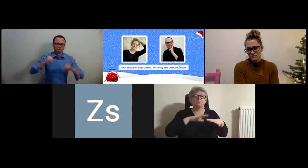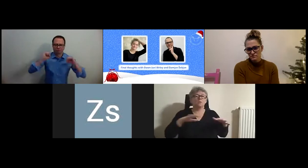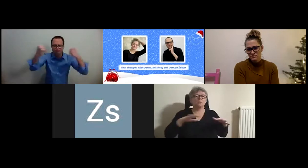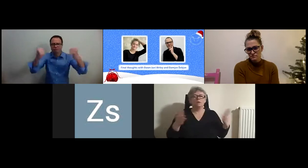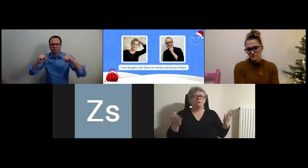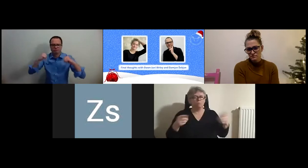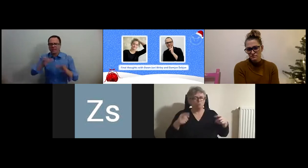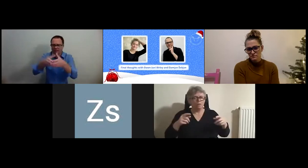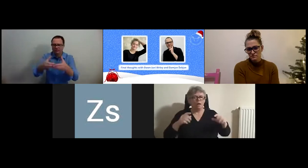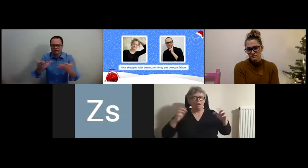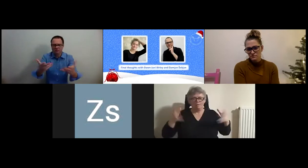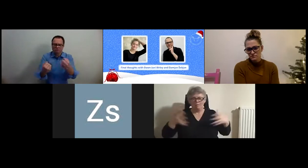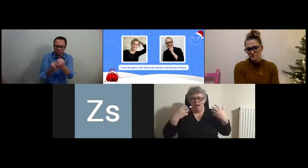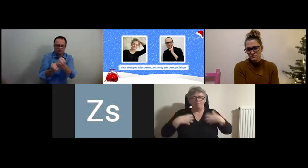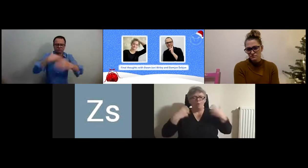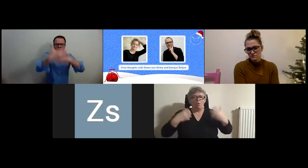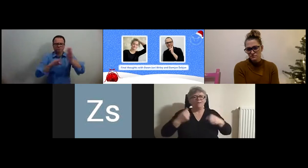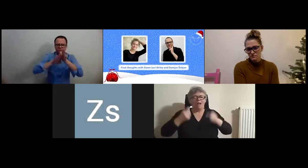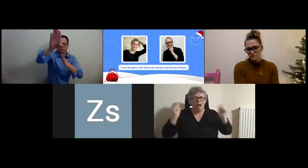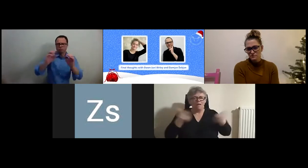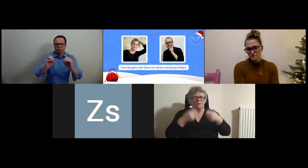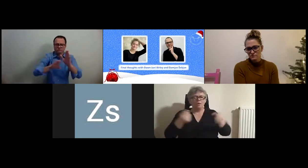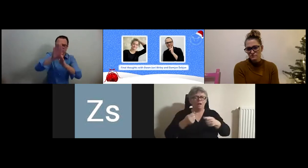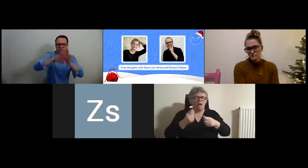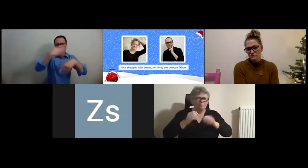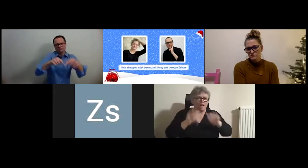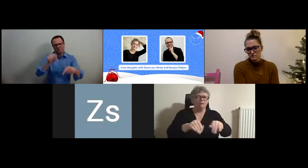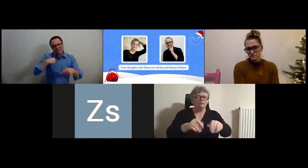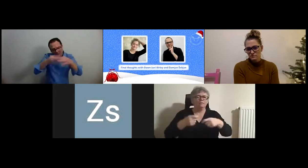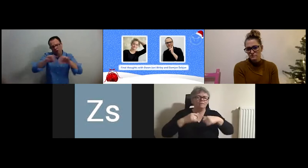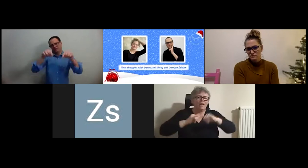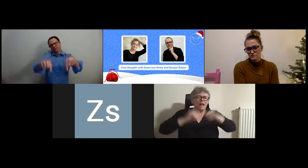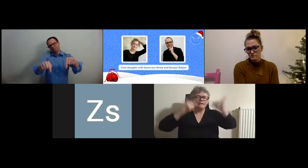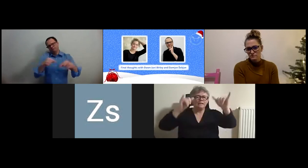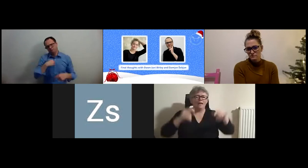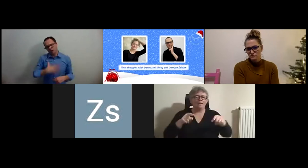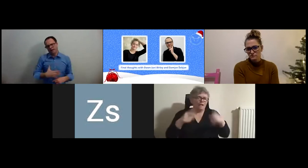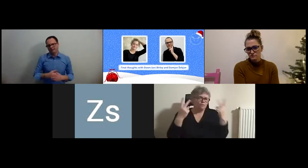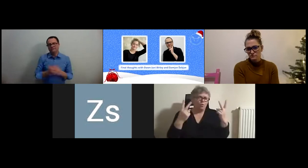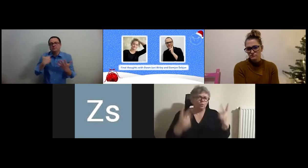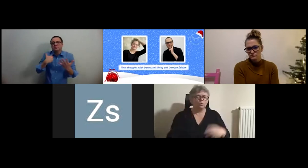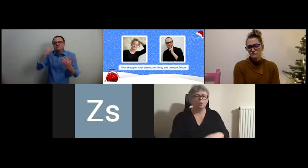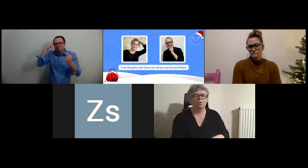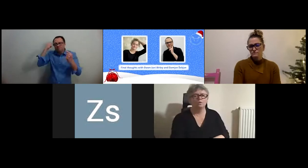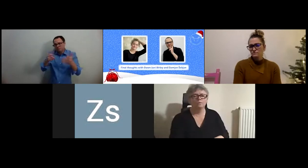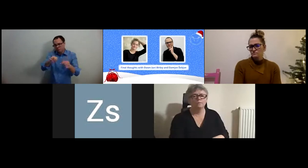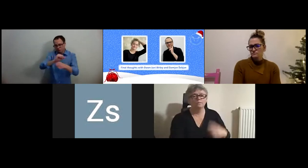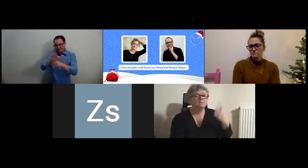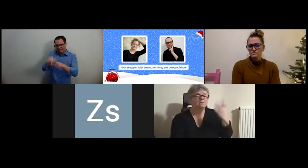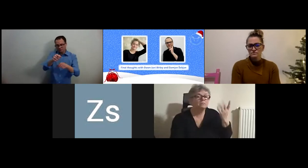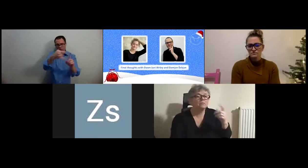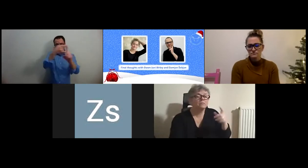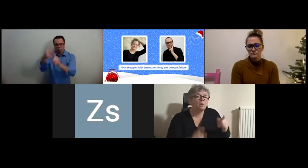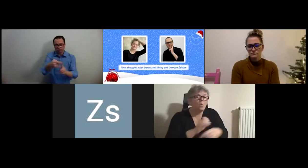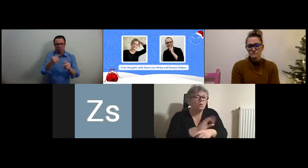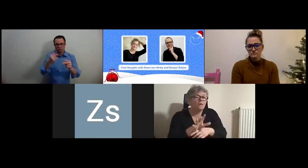better education, and I think we need to advocate even more. We need to see more progress